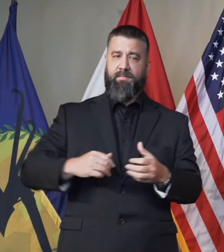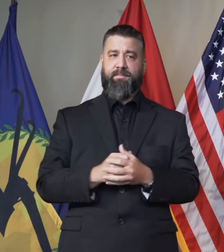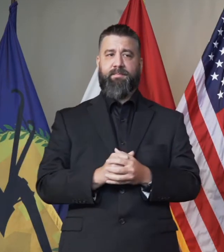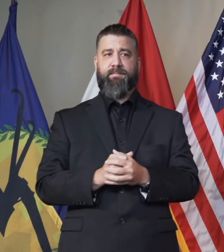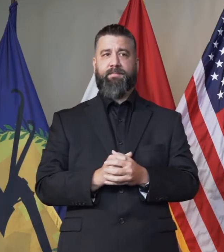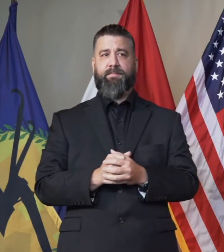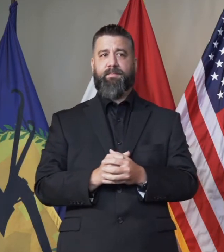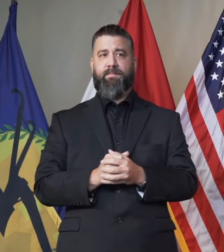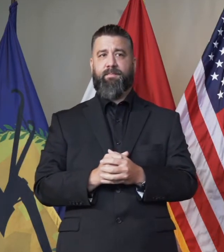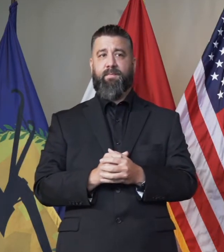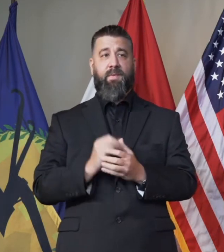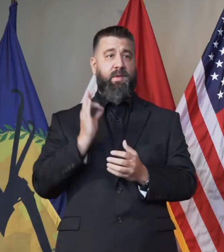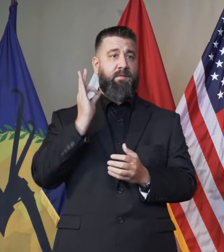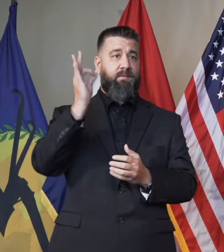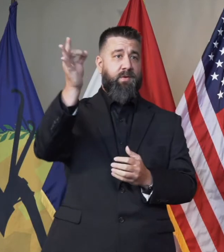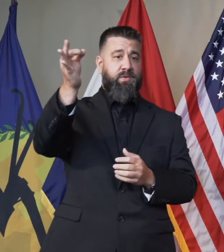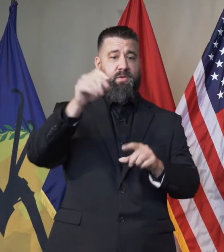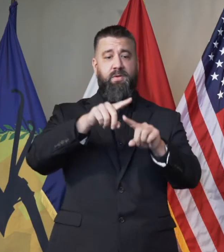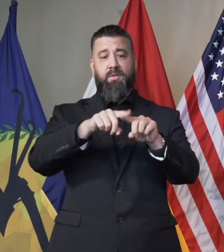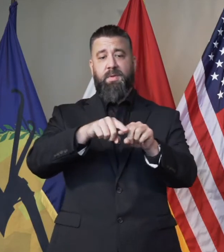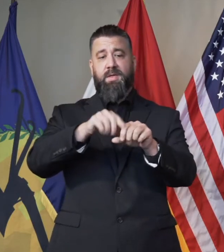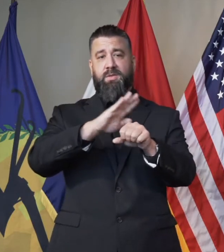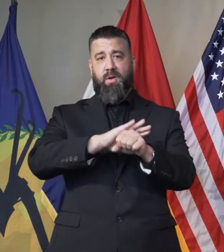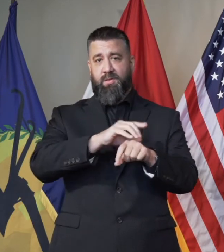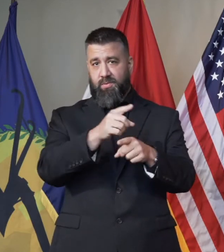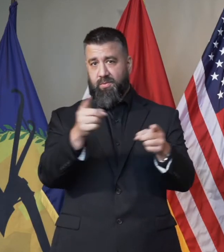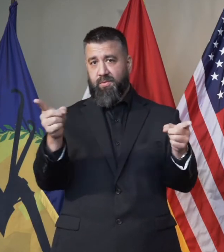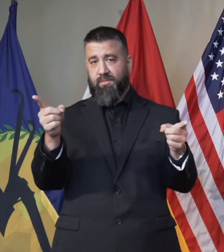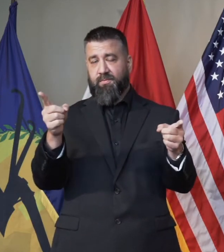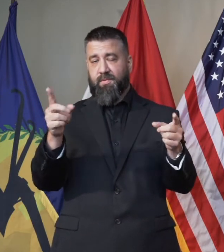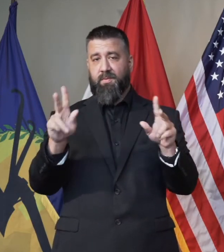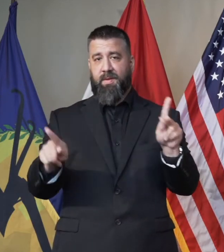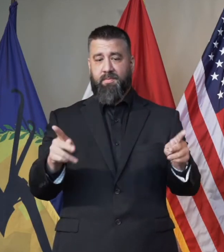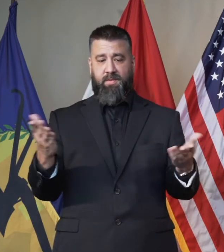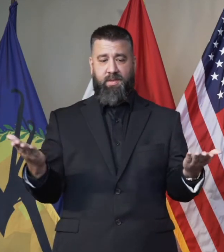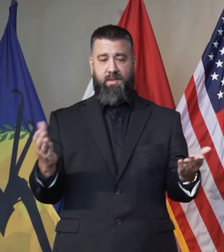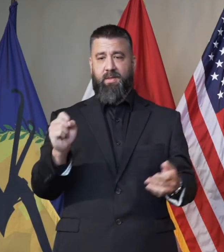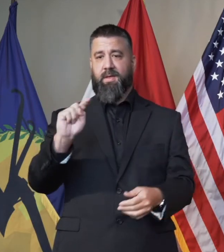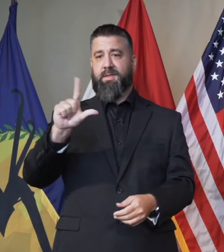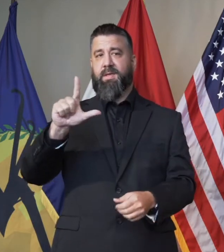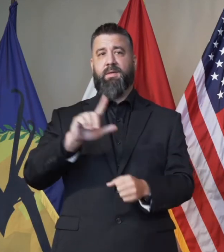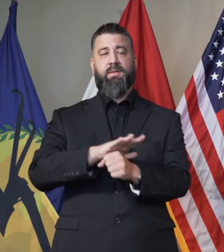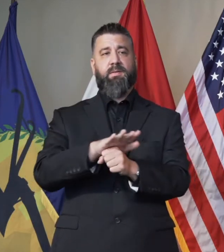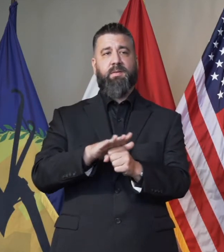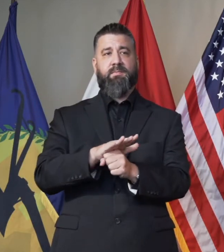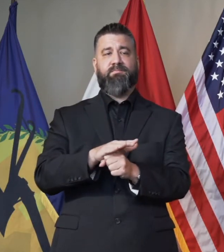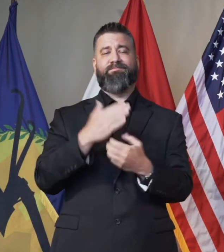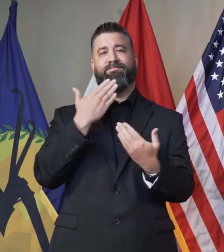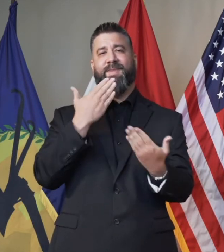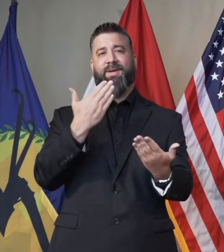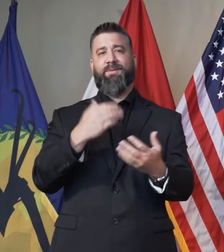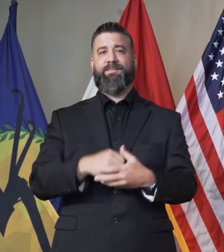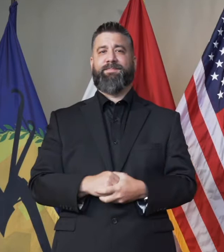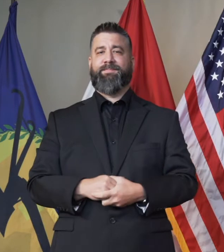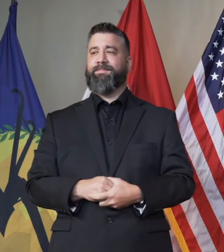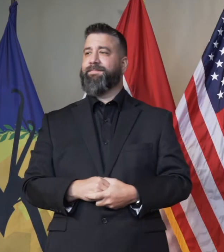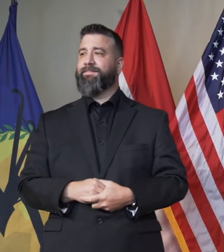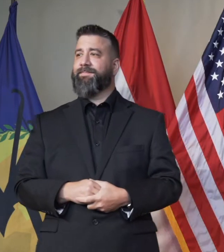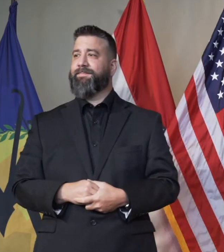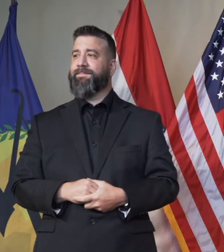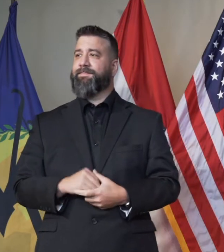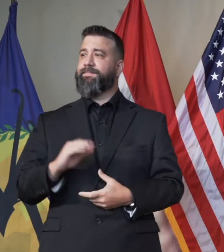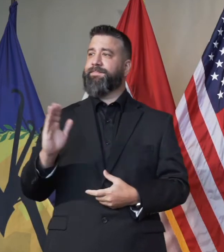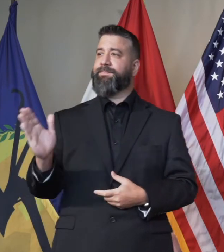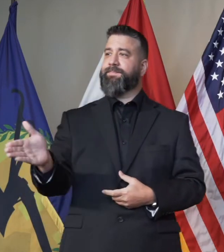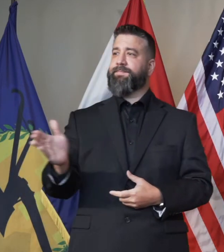The future rests with you, the residents of St. Louis County. Thank you, and I would be glad to answer any questions. In